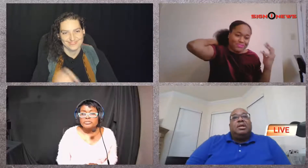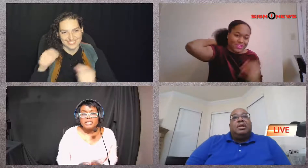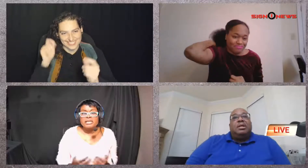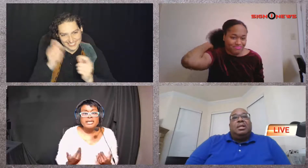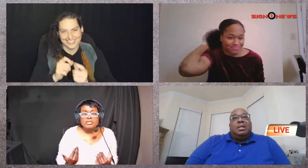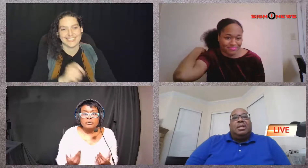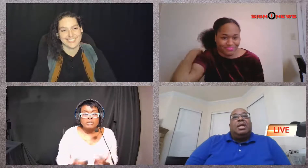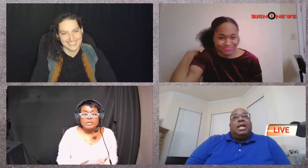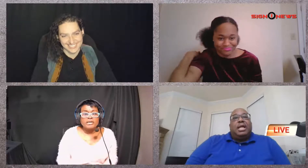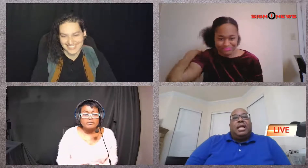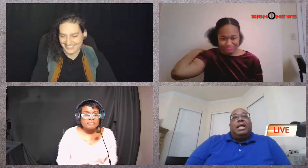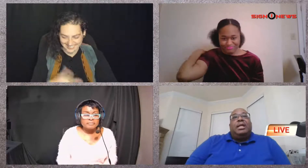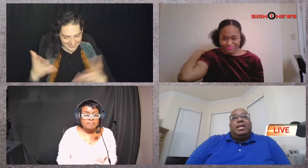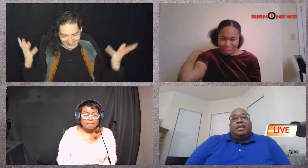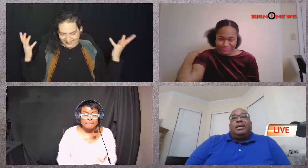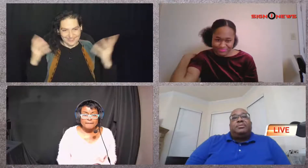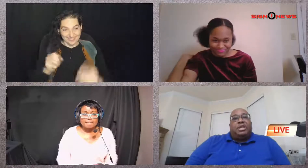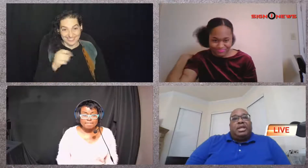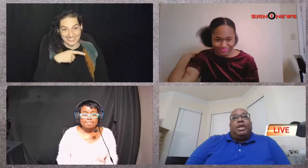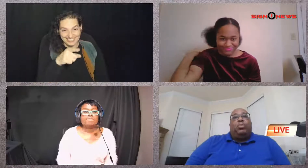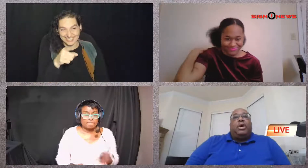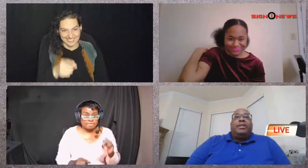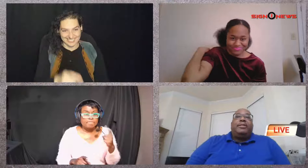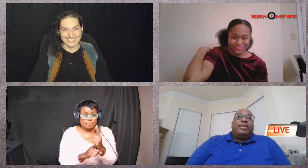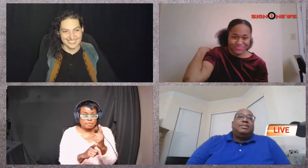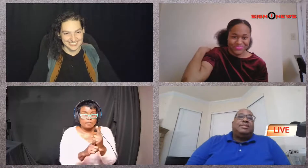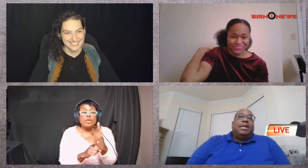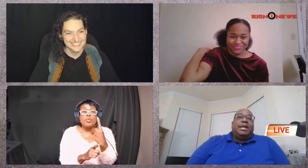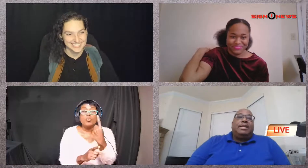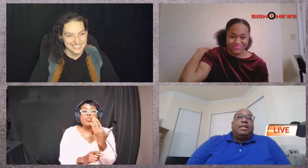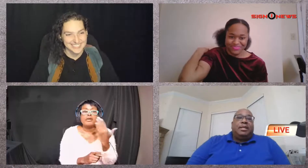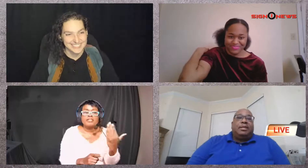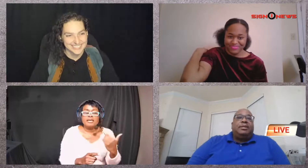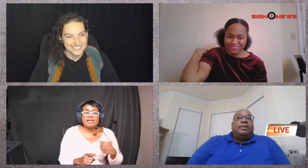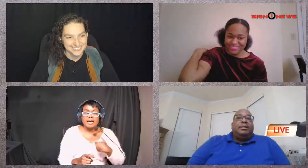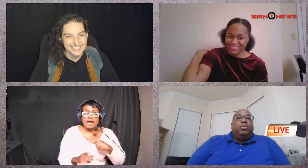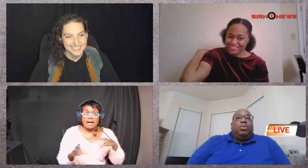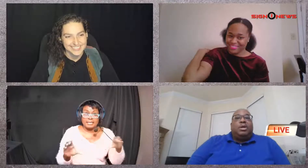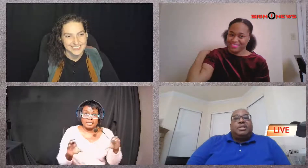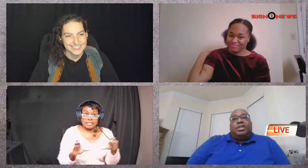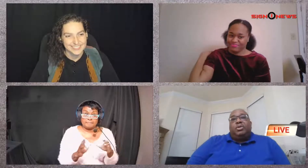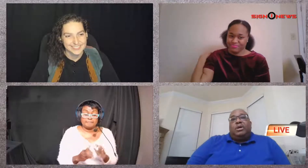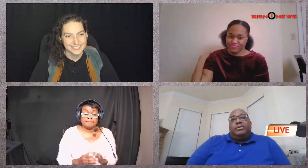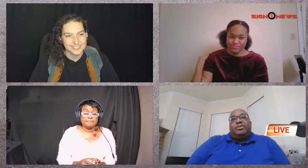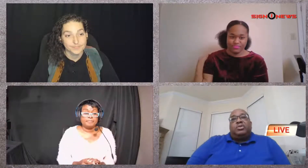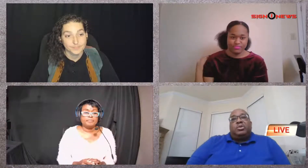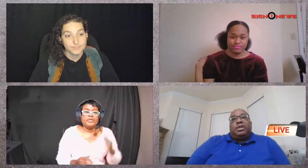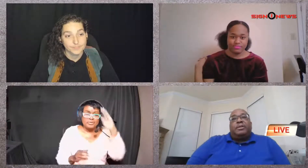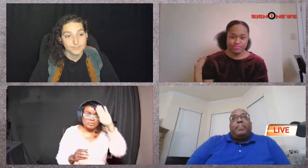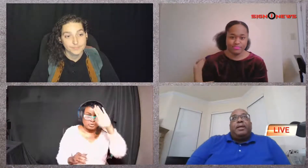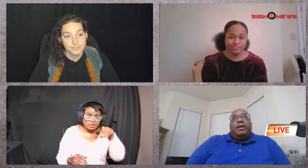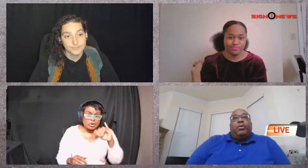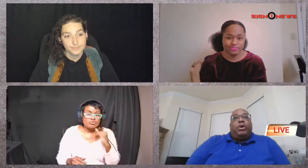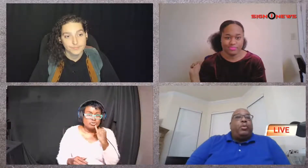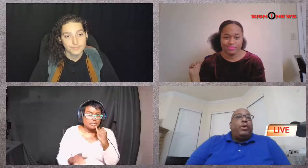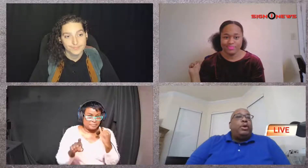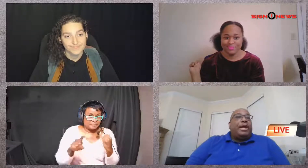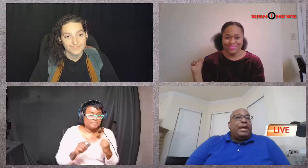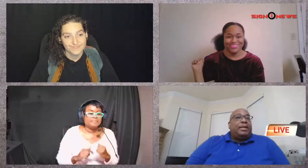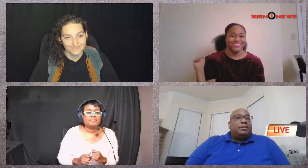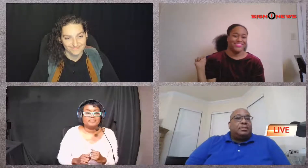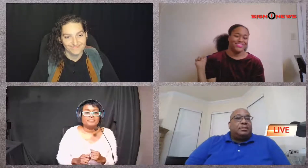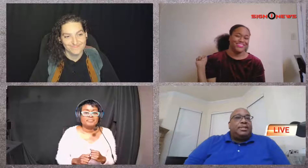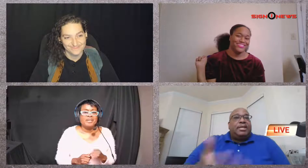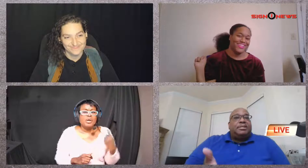He taught me those things I could do as well. Yeah. And one of the things that I did was, and you know this, Julia, when